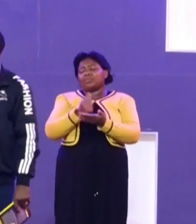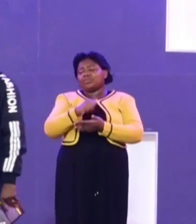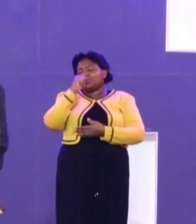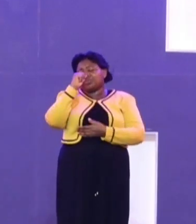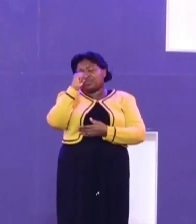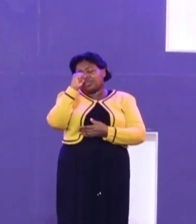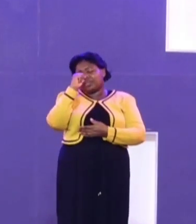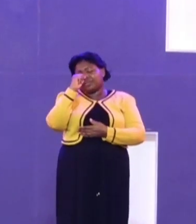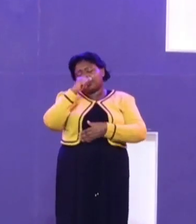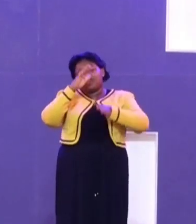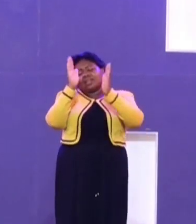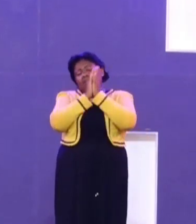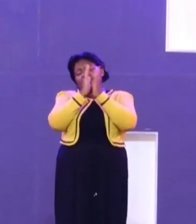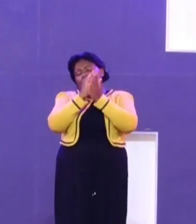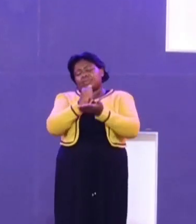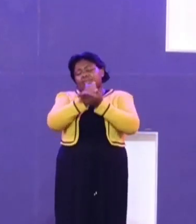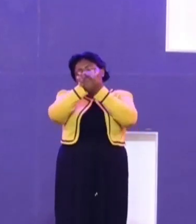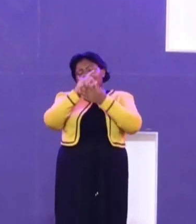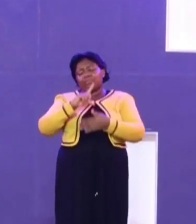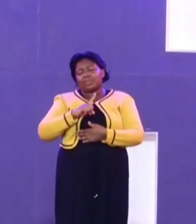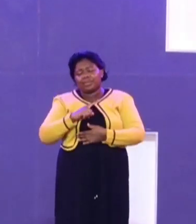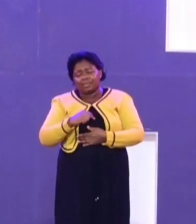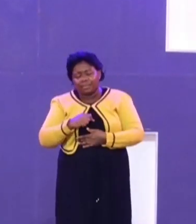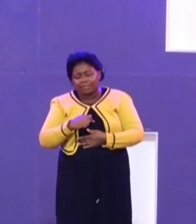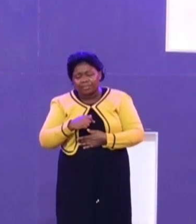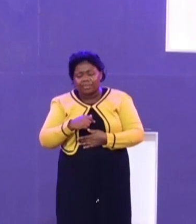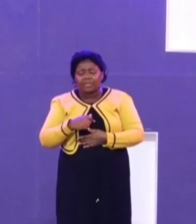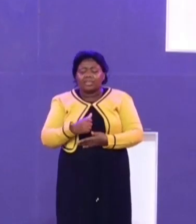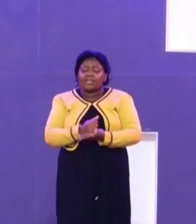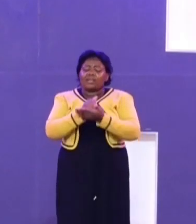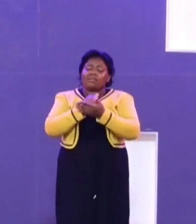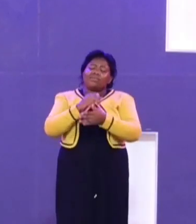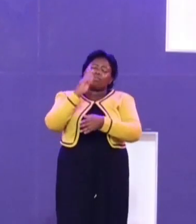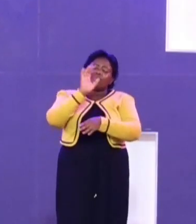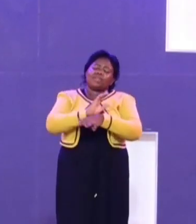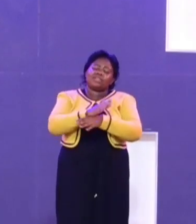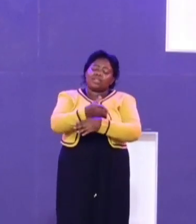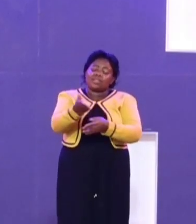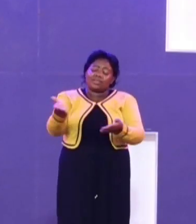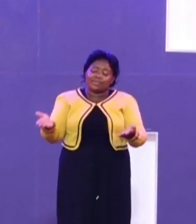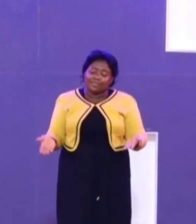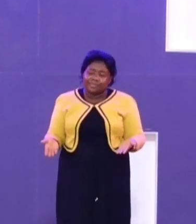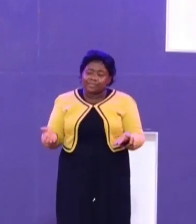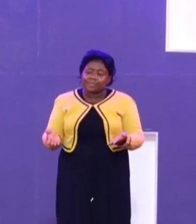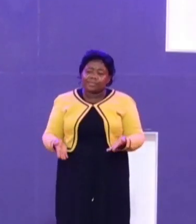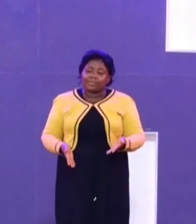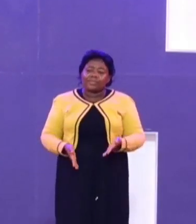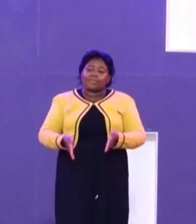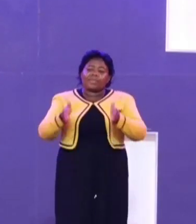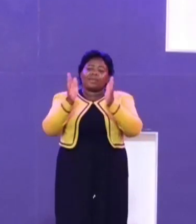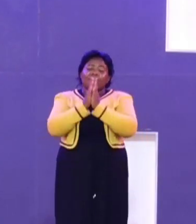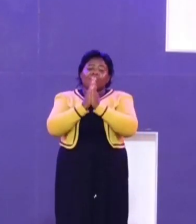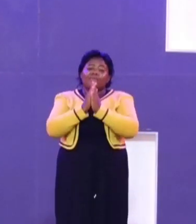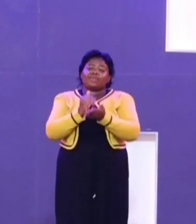of pride. Lord, I ask you to help me. Lord, I ask you to help the church of this generation that